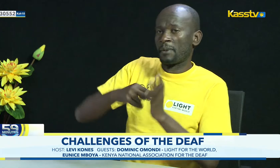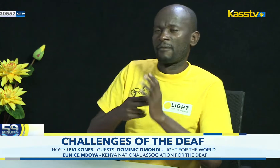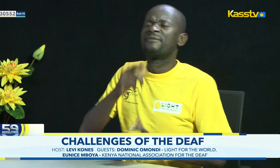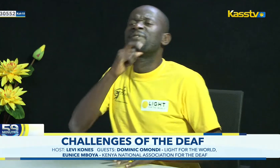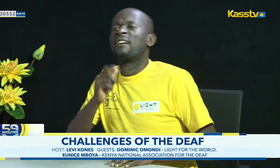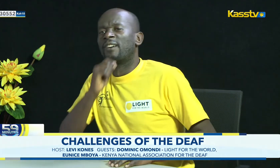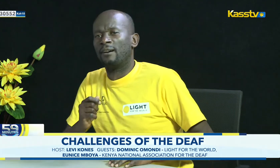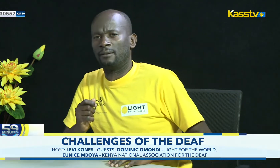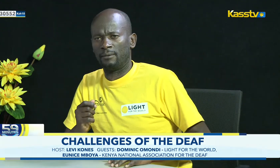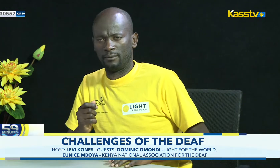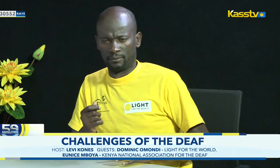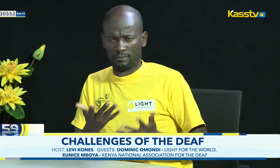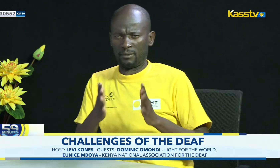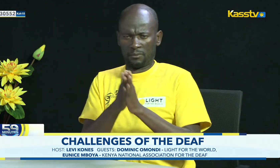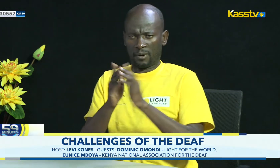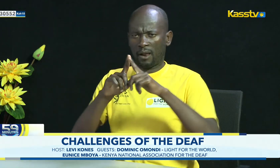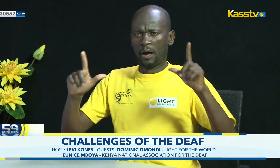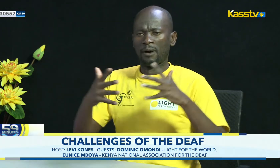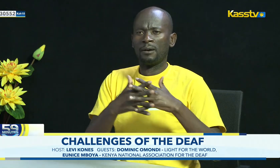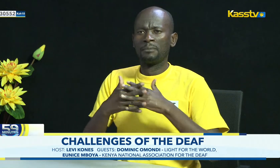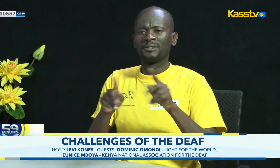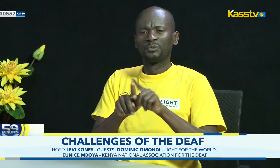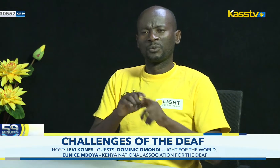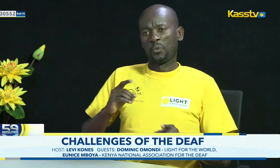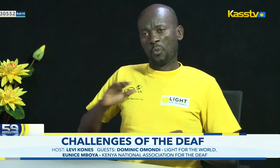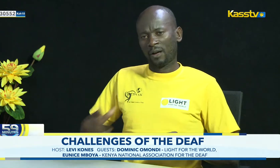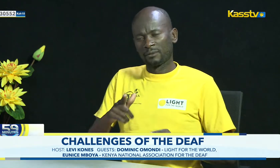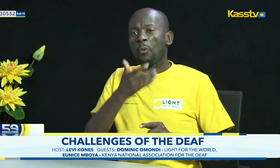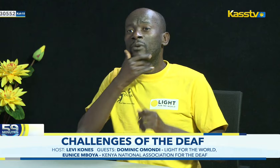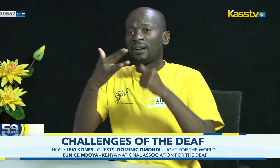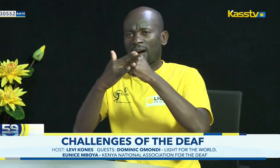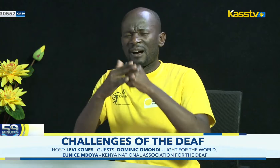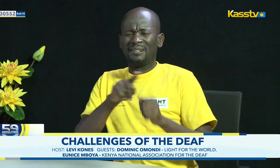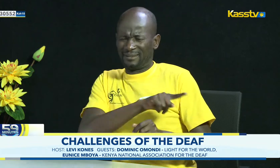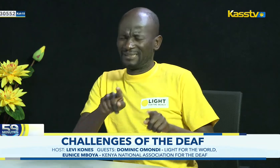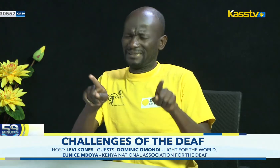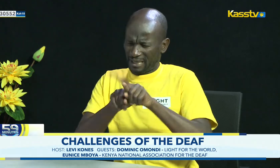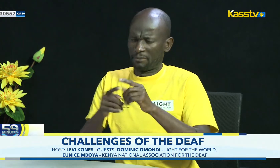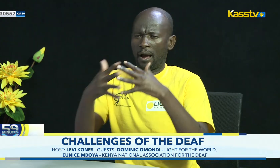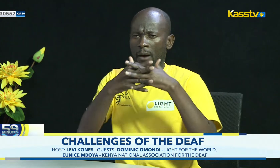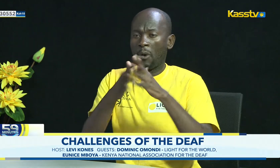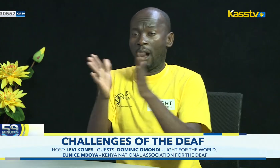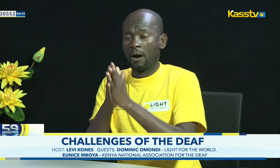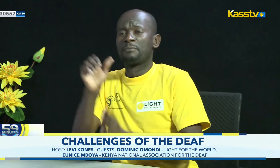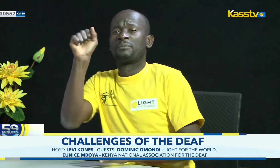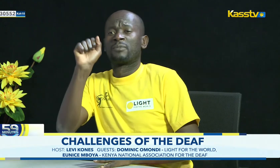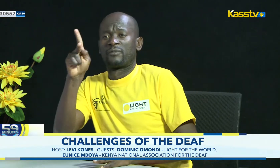like how to sign mother and father, which we have variation in Kenyan Sign Language and American Sign Language. And also the